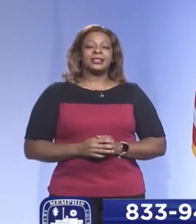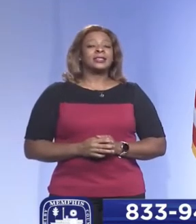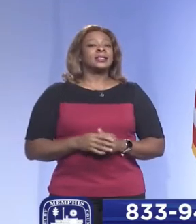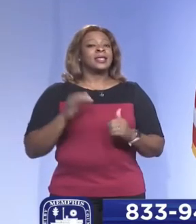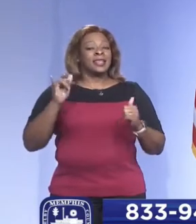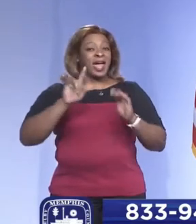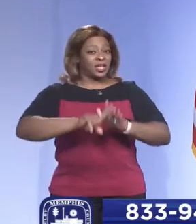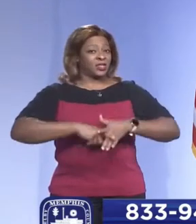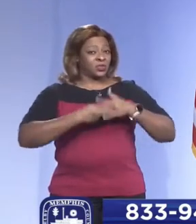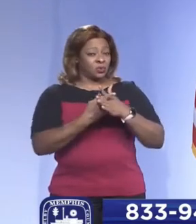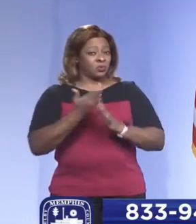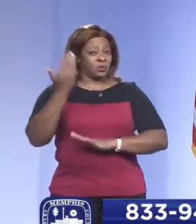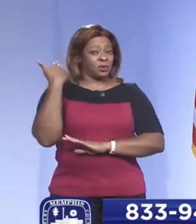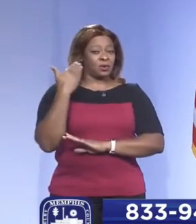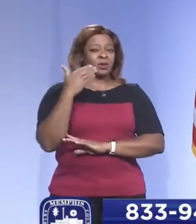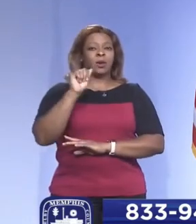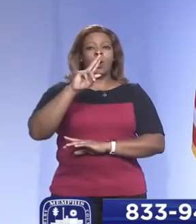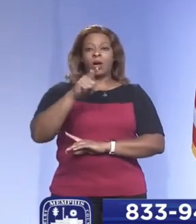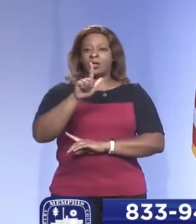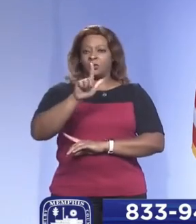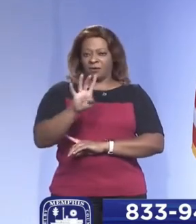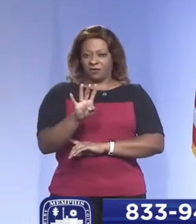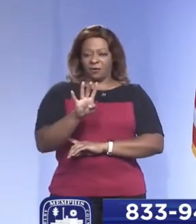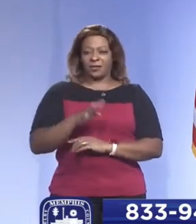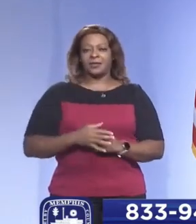effective August 24th,